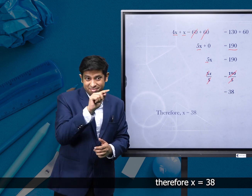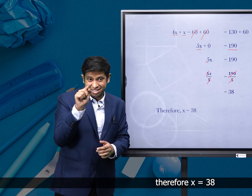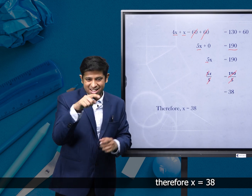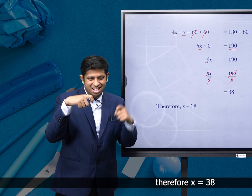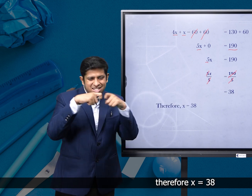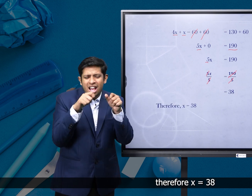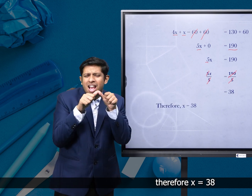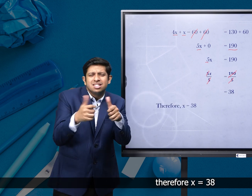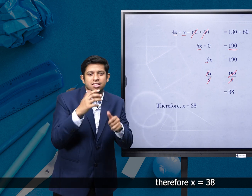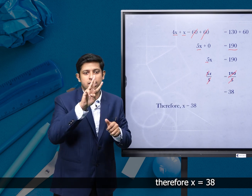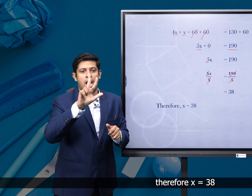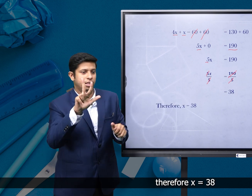Therefore, x equals to 38.